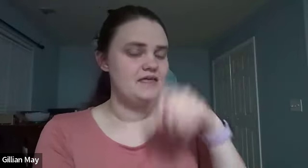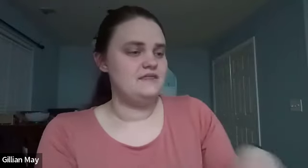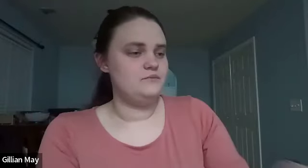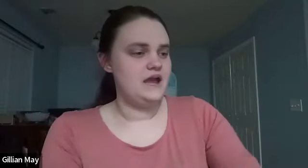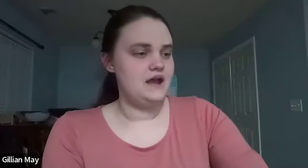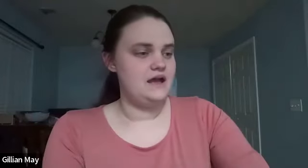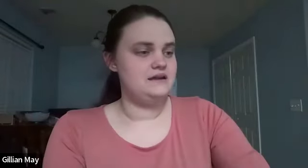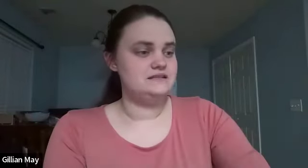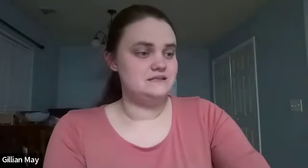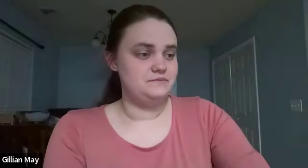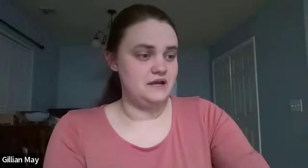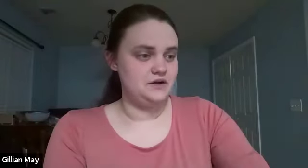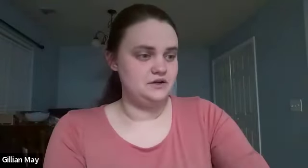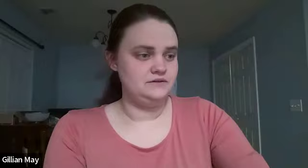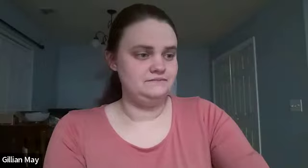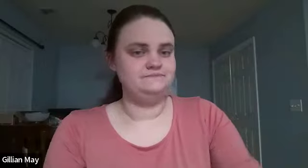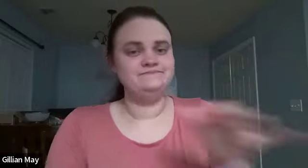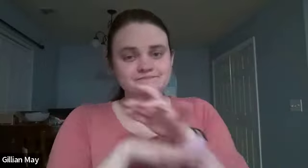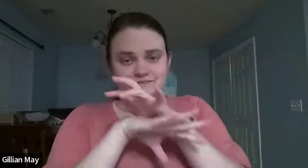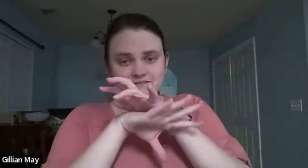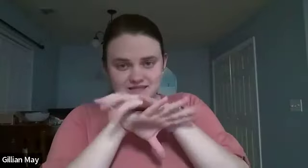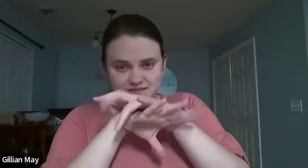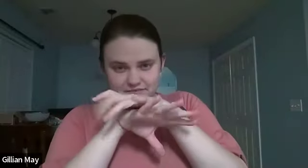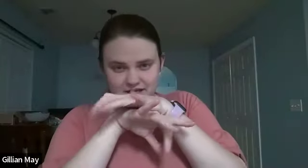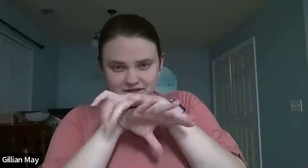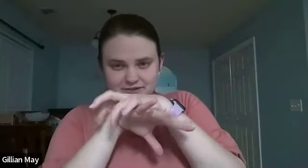Then we had spider. Spider.